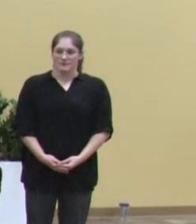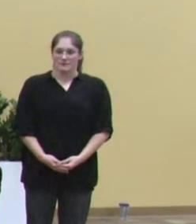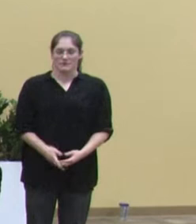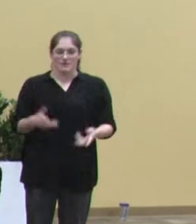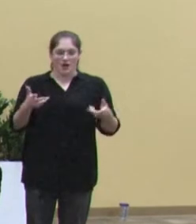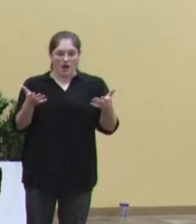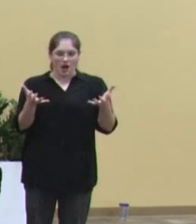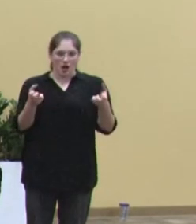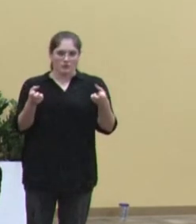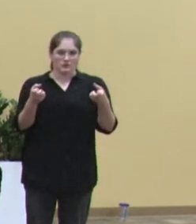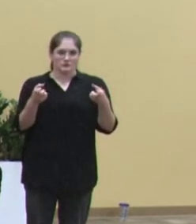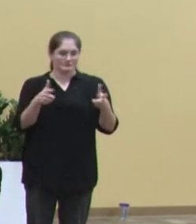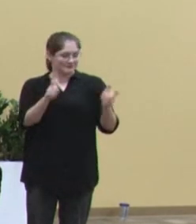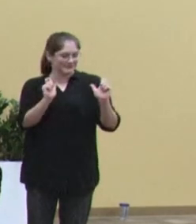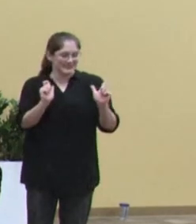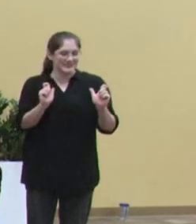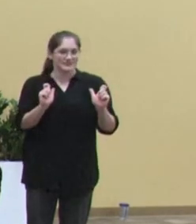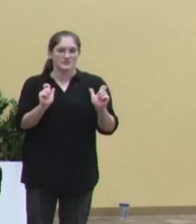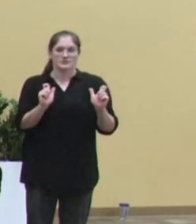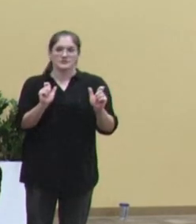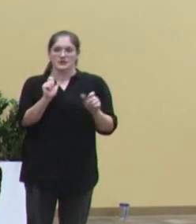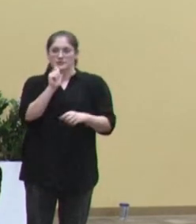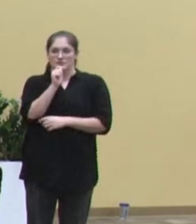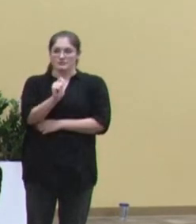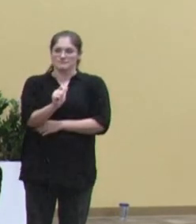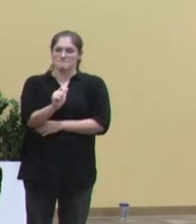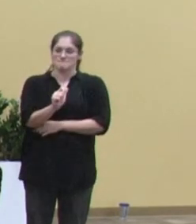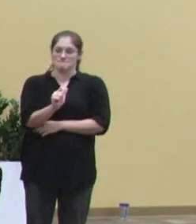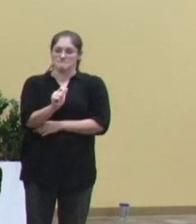of you who were not familiar, and I was not